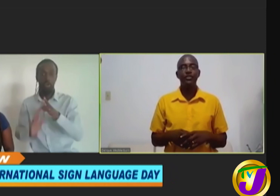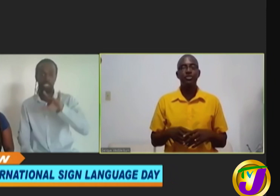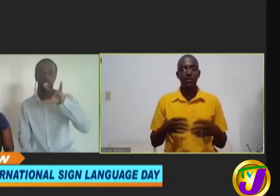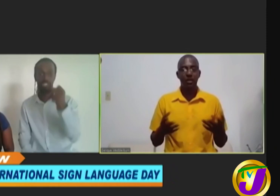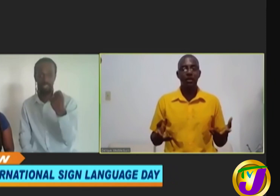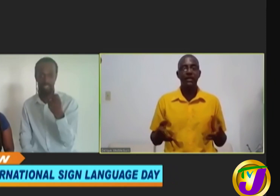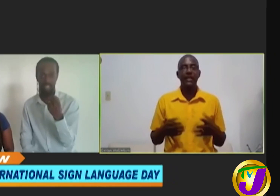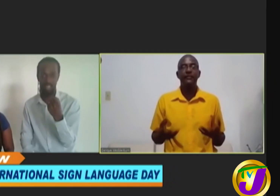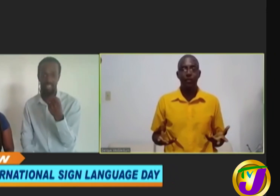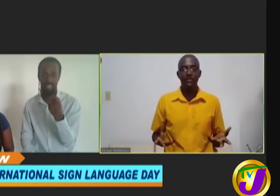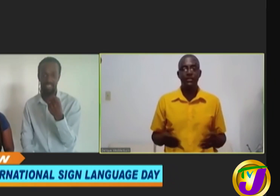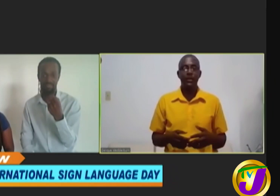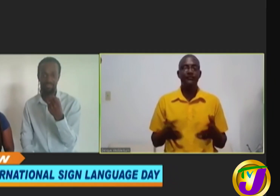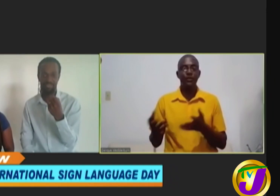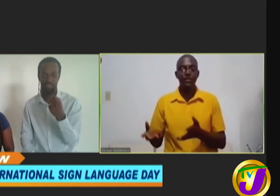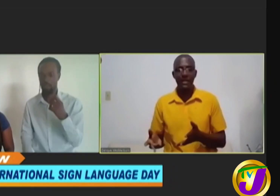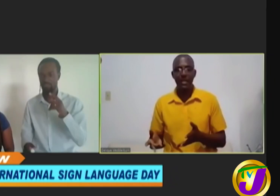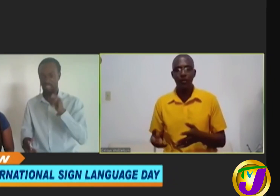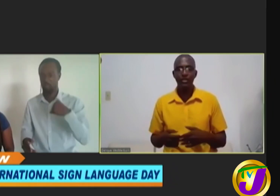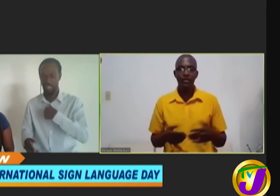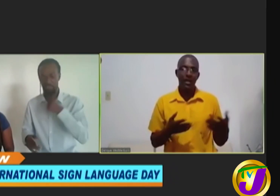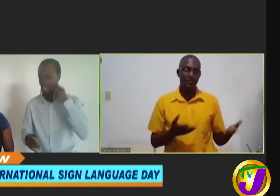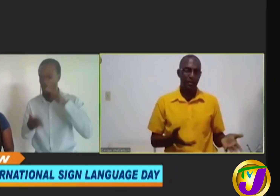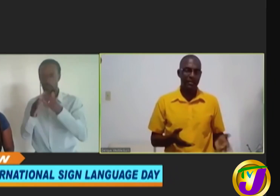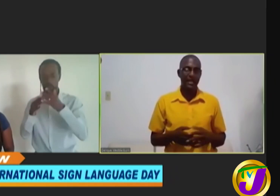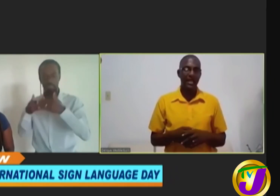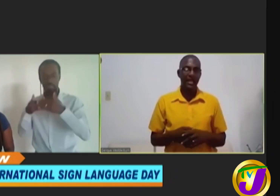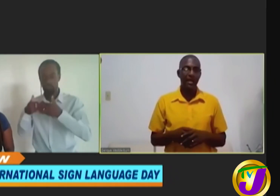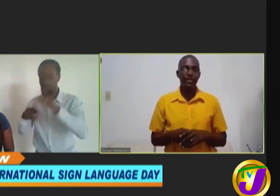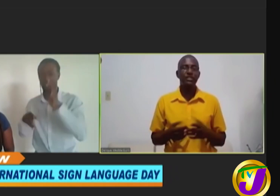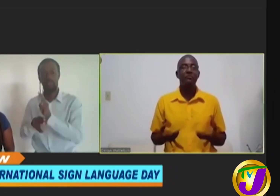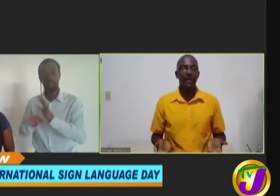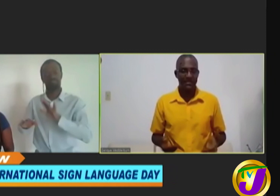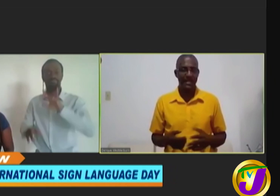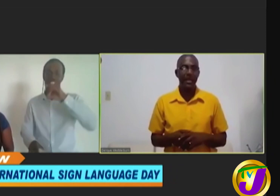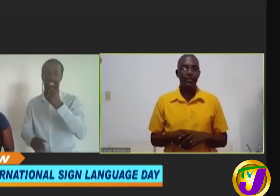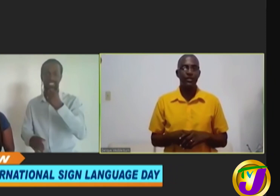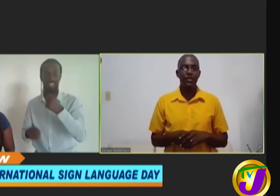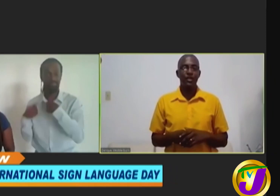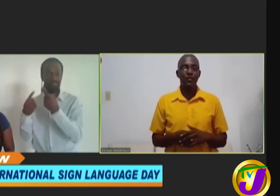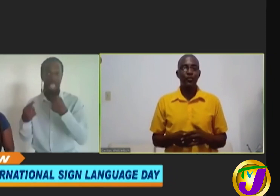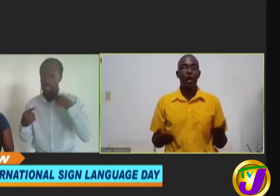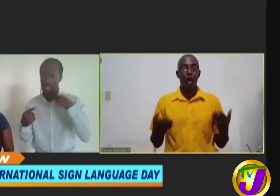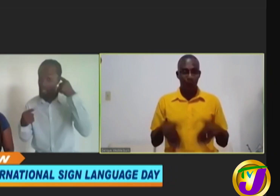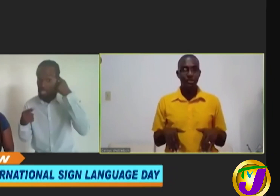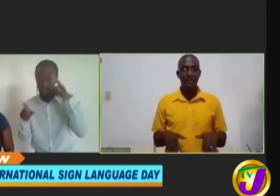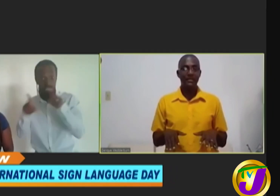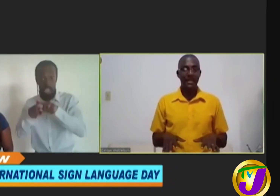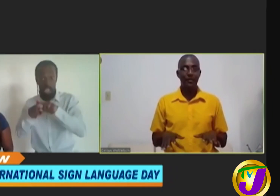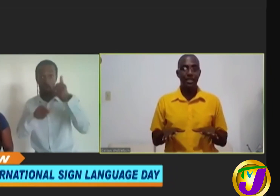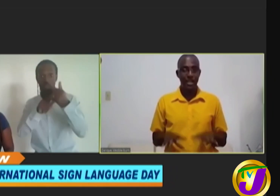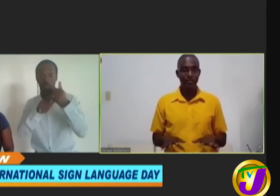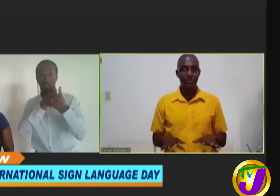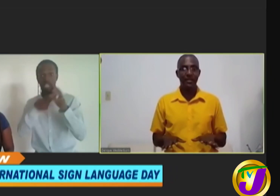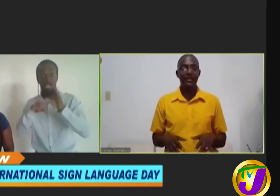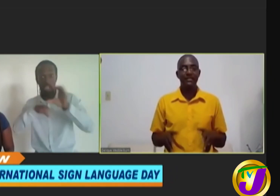have three in all that influence it. So we have British Sign Language, American Sign Language, and Jamaican Sign Language. Yeah. So for our Jamaican Sign